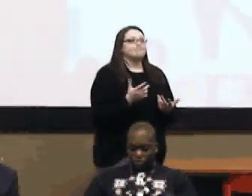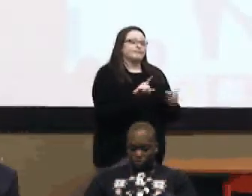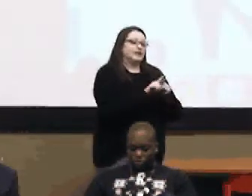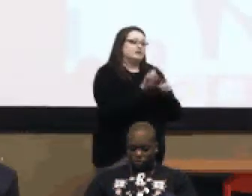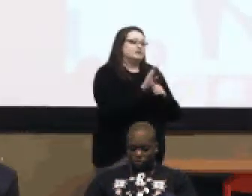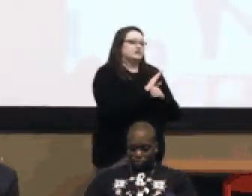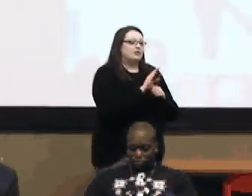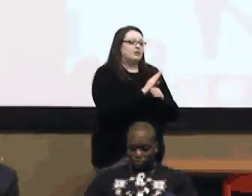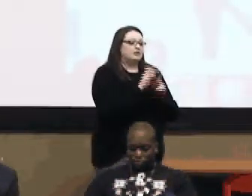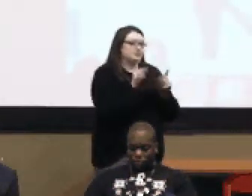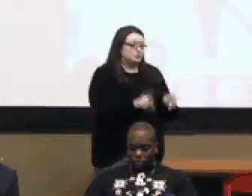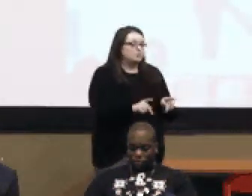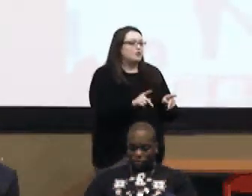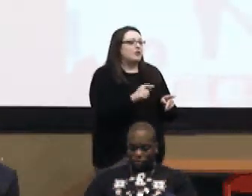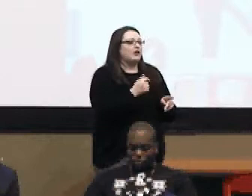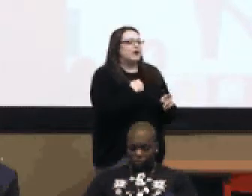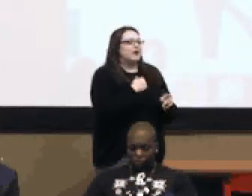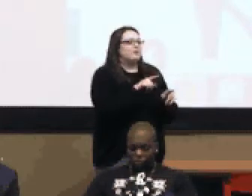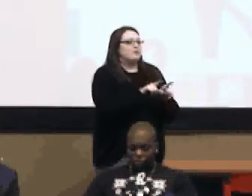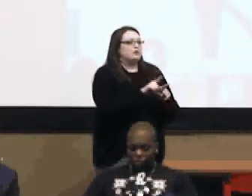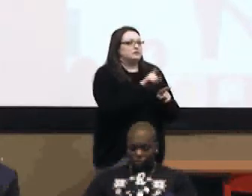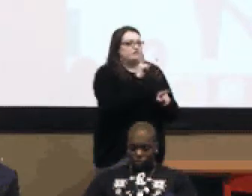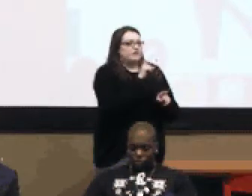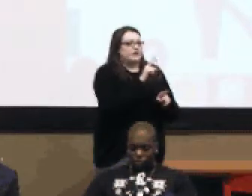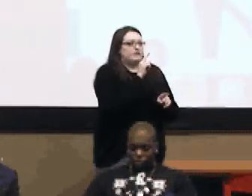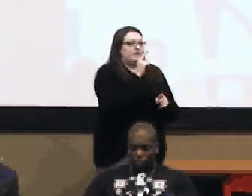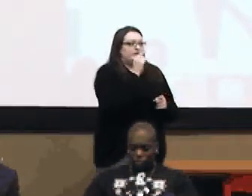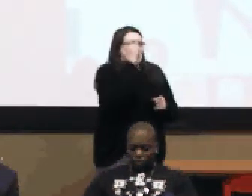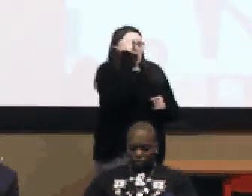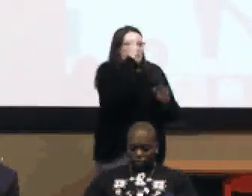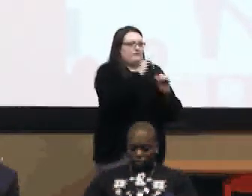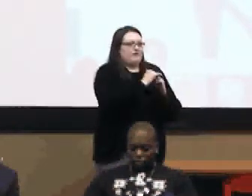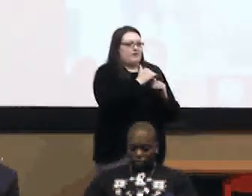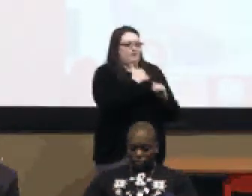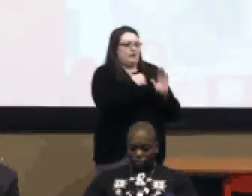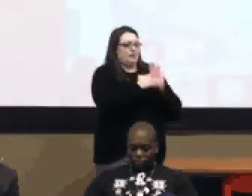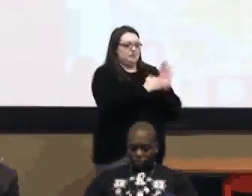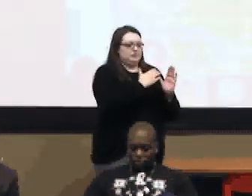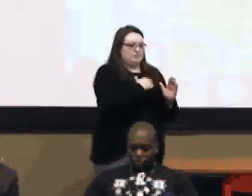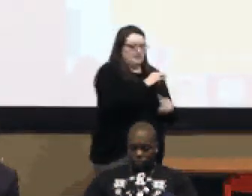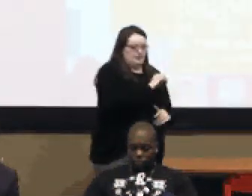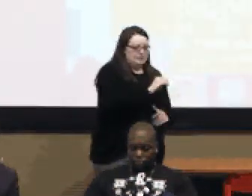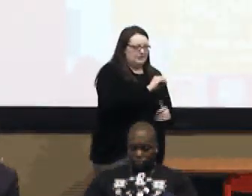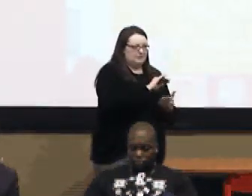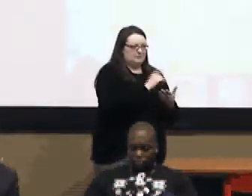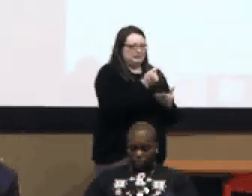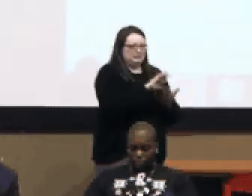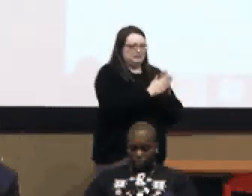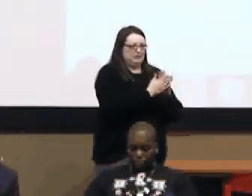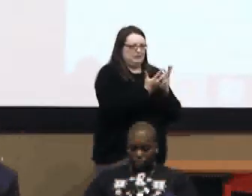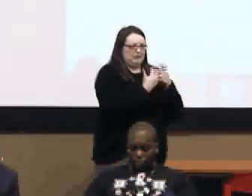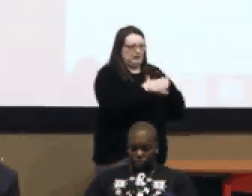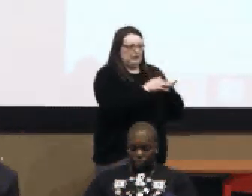an entrepreneur, like I'm also like hyper aware of how that represents my company, and so that's how it kind of becomes conflated a little bit.